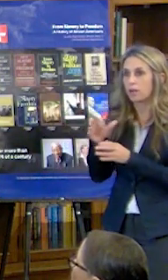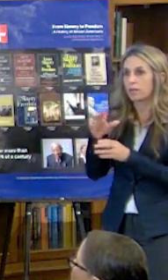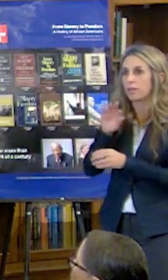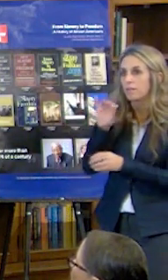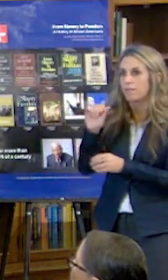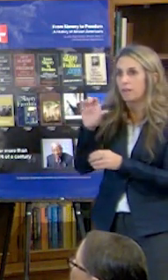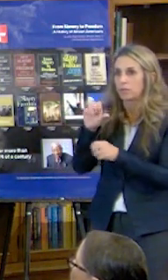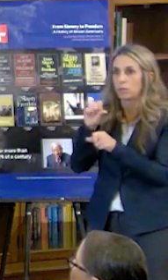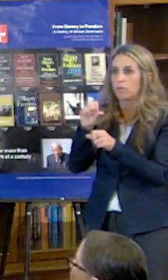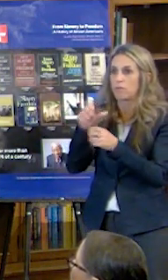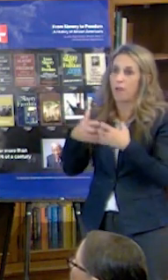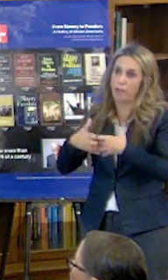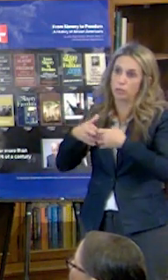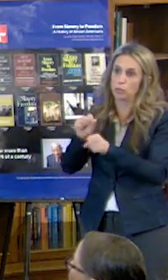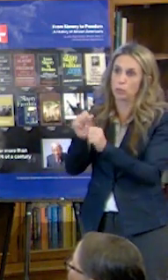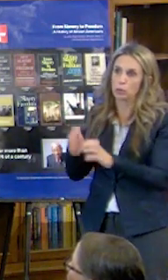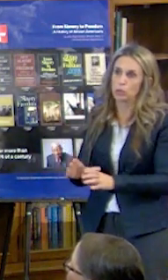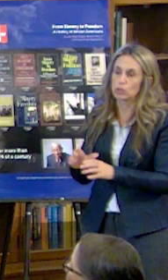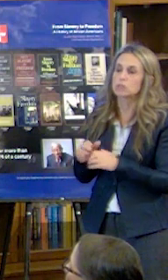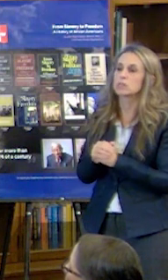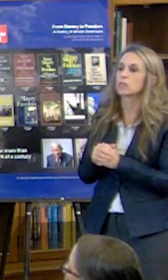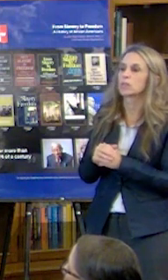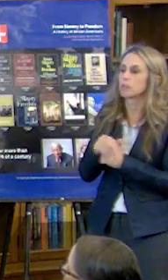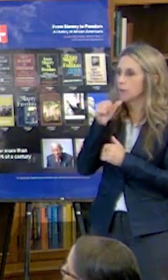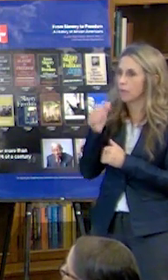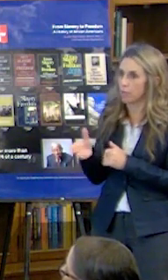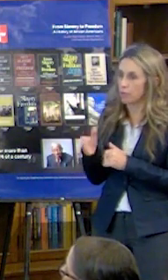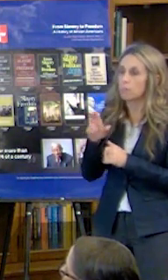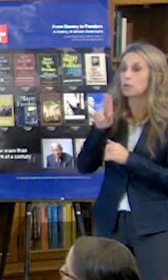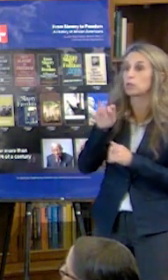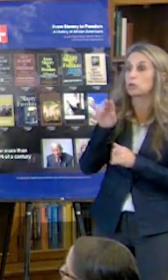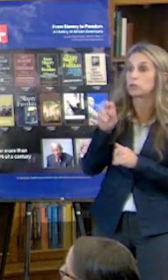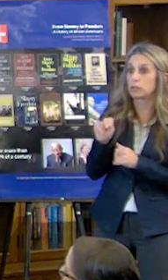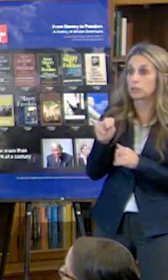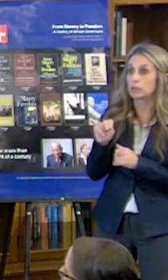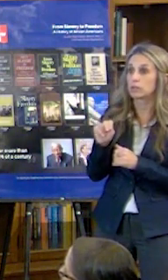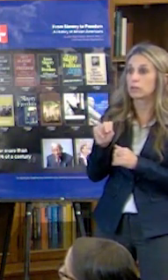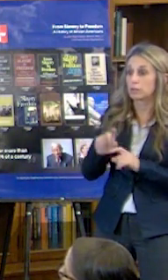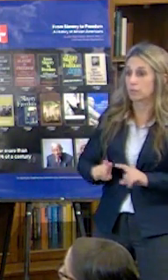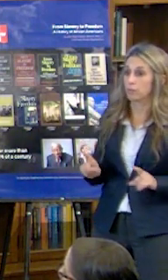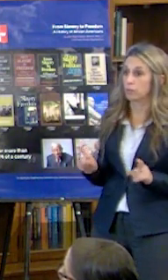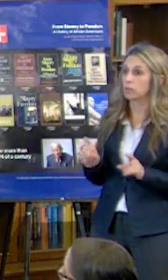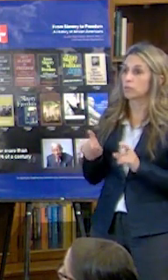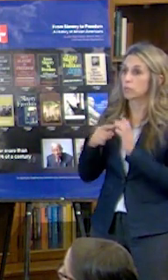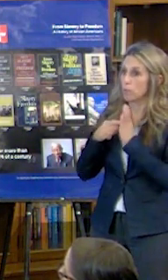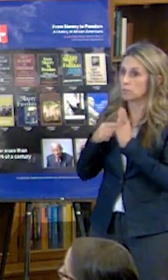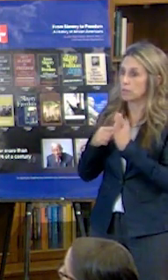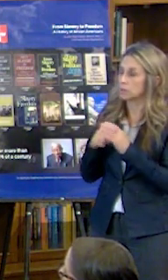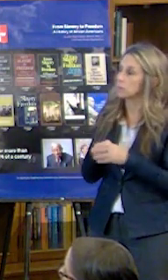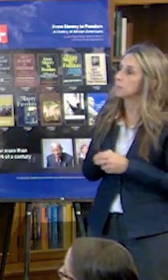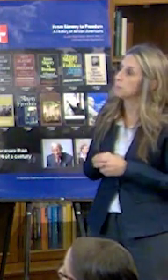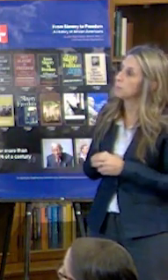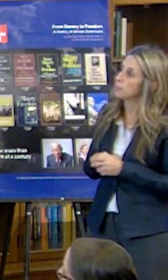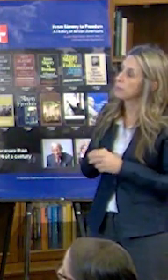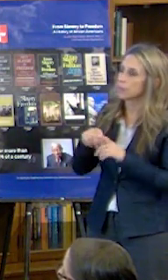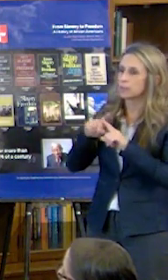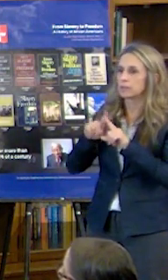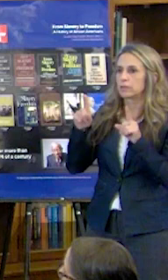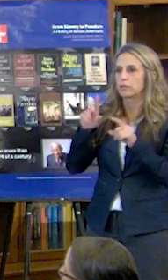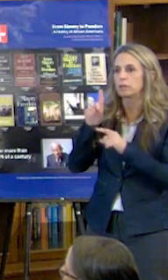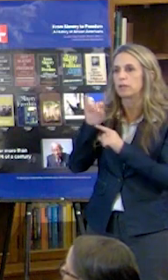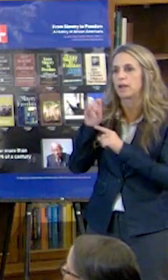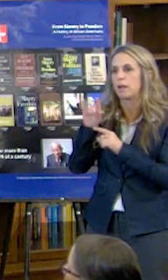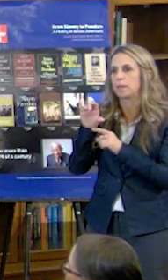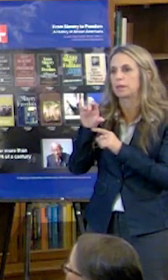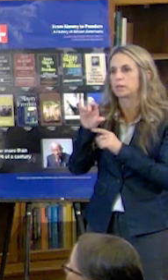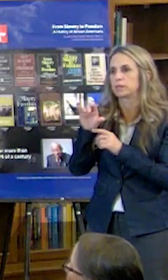workers isn't there right so that Union representation is a bit different um so a different Dynamic